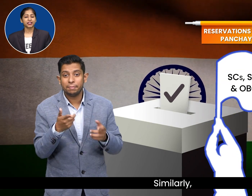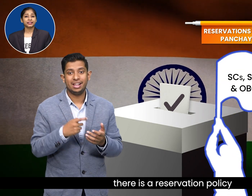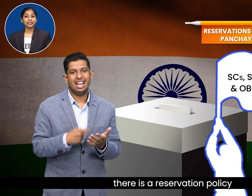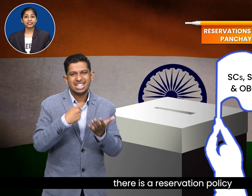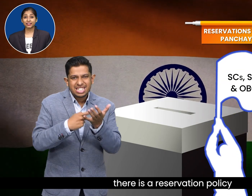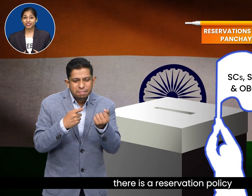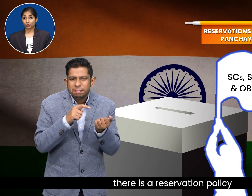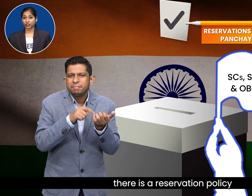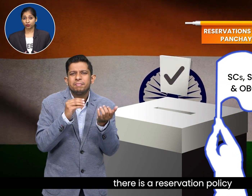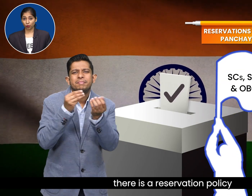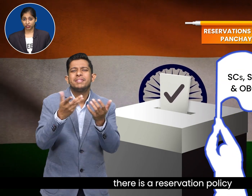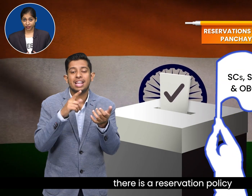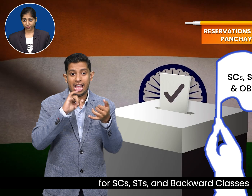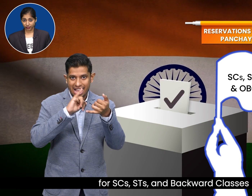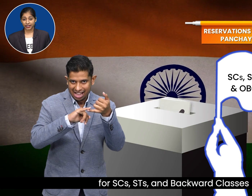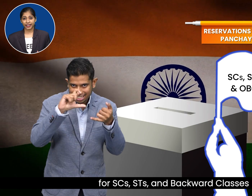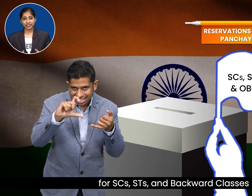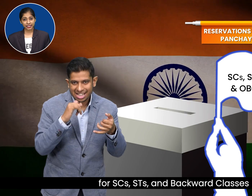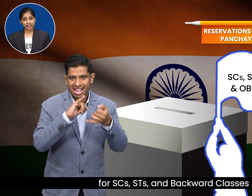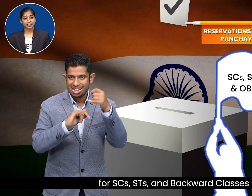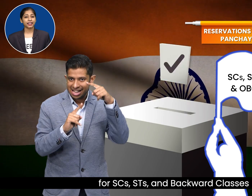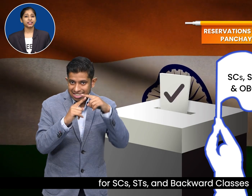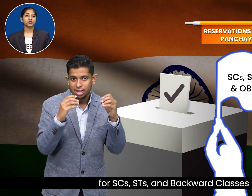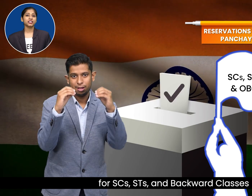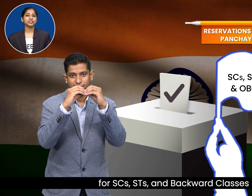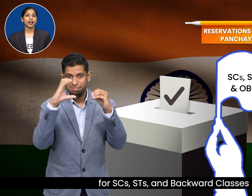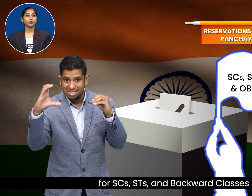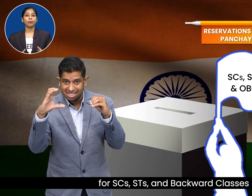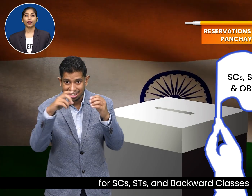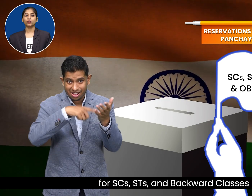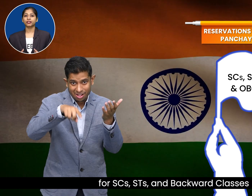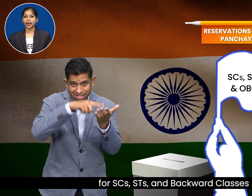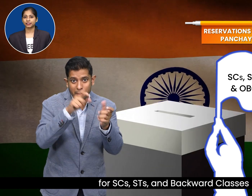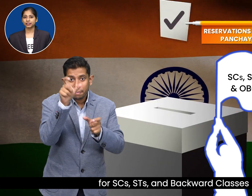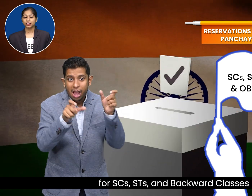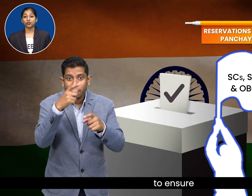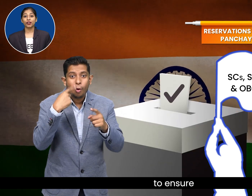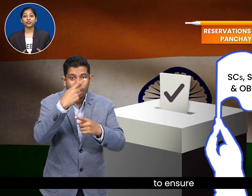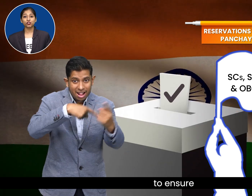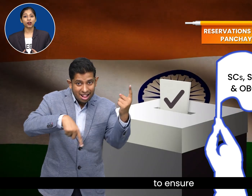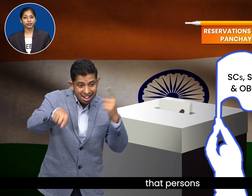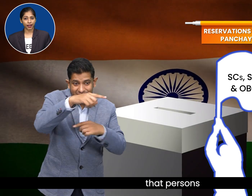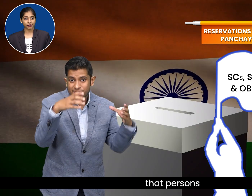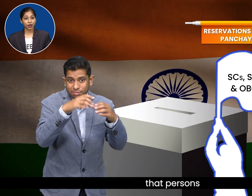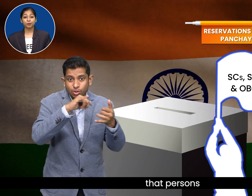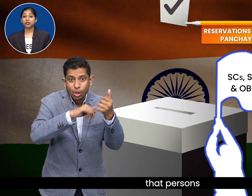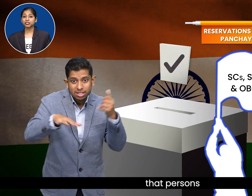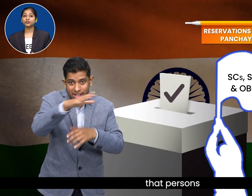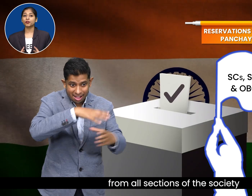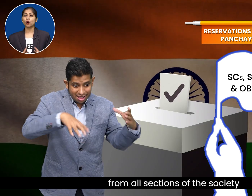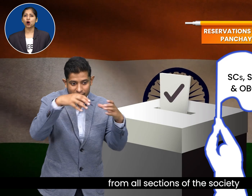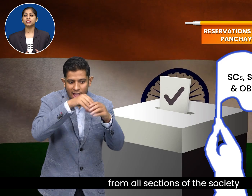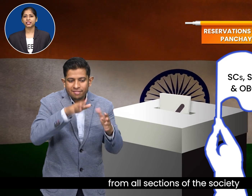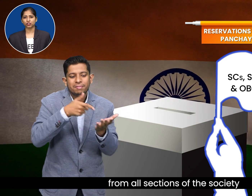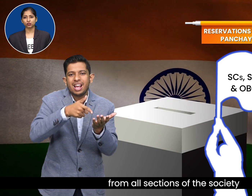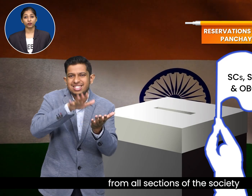Similarly, there is a reservation policy for SCs, STs and backward classes to ensure that persons